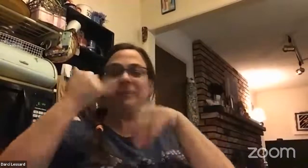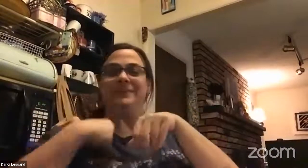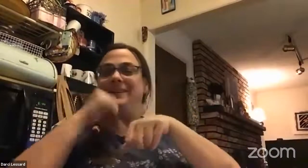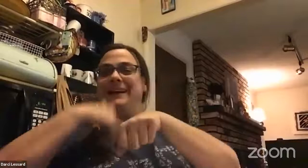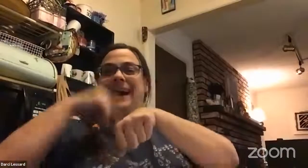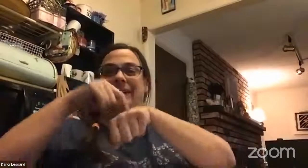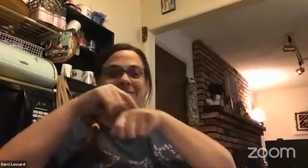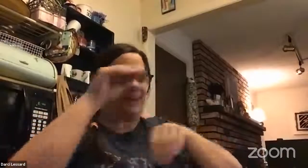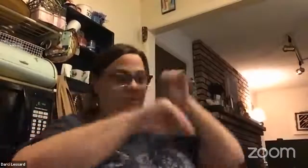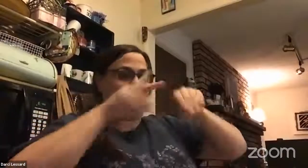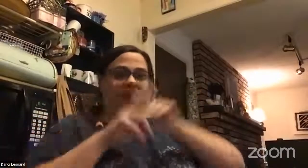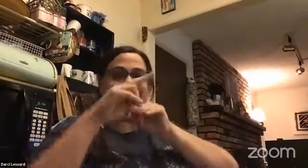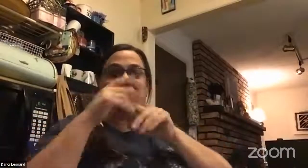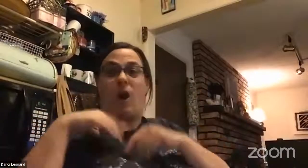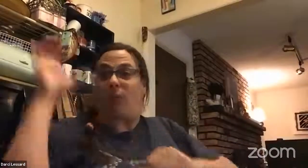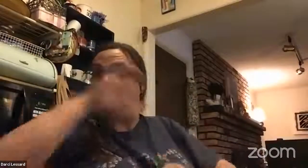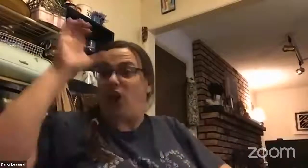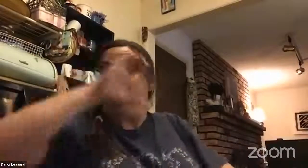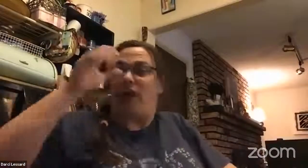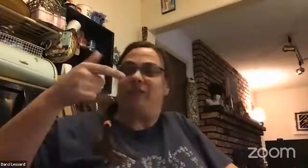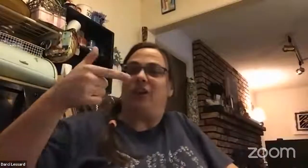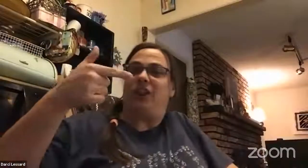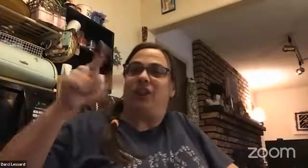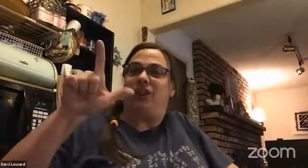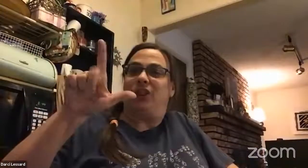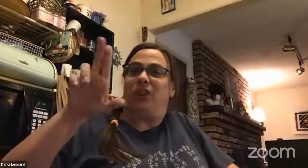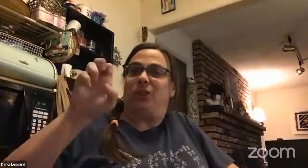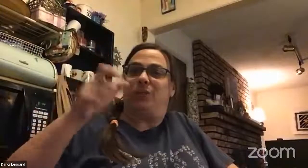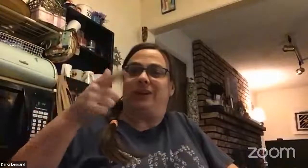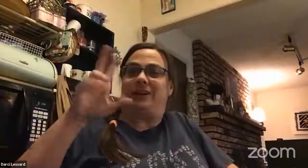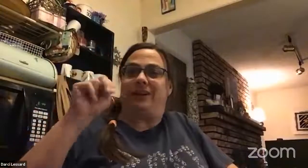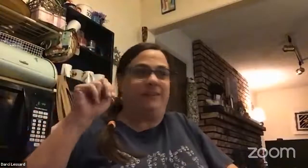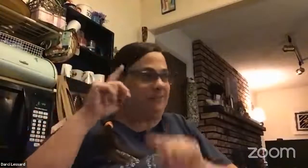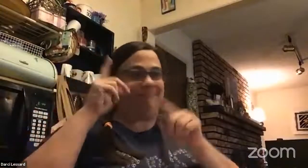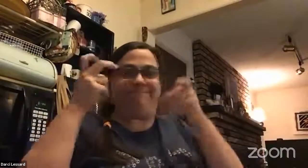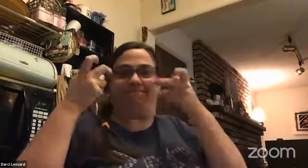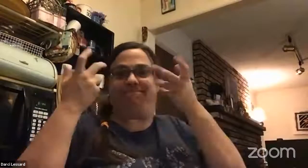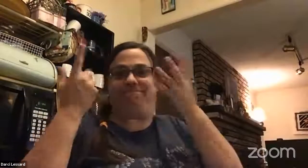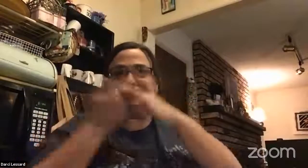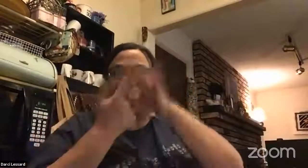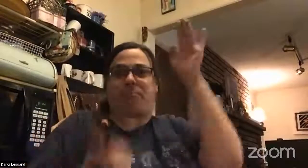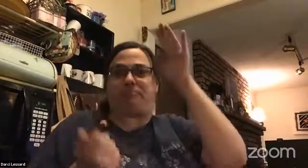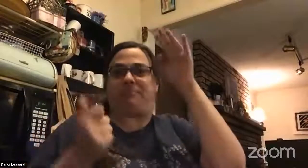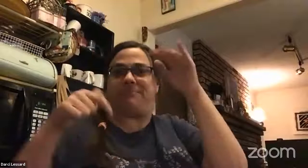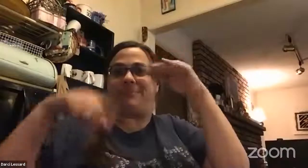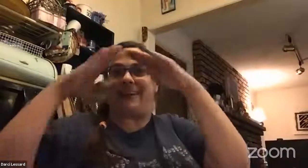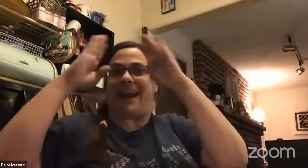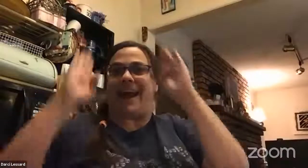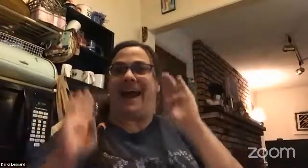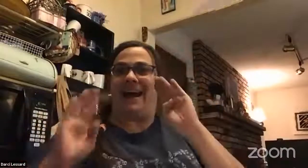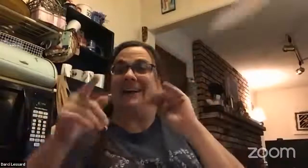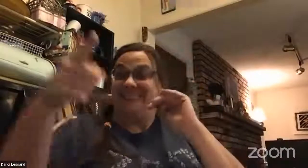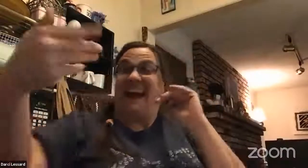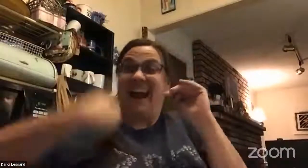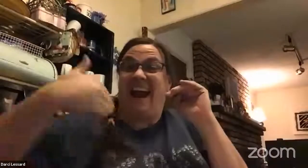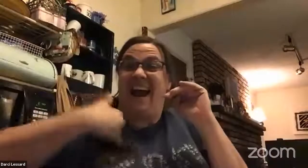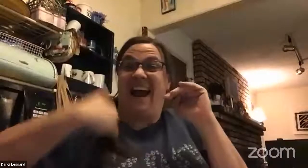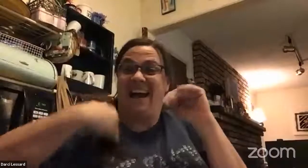this is the beginning, because I just can't take time to cut and paste. I was looking for the glue gun and it seems to have left the house.